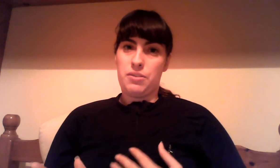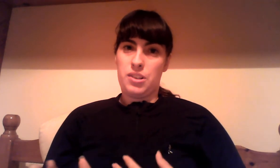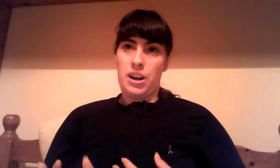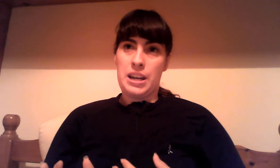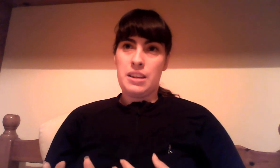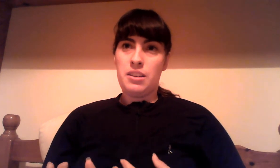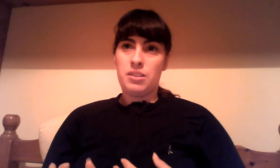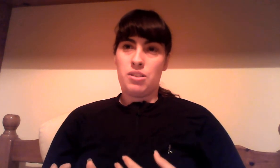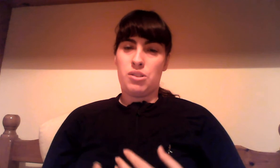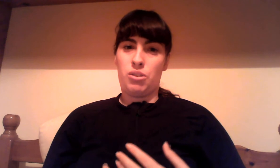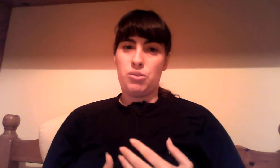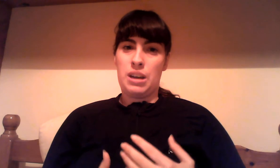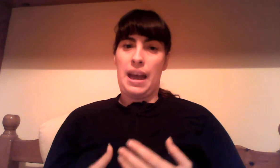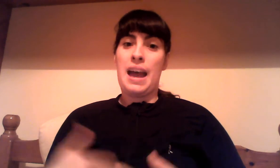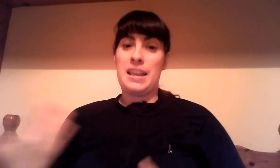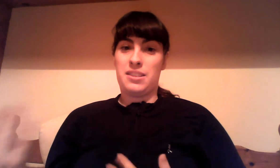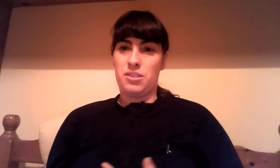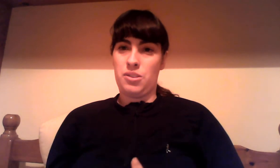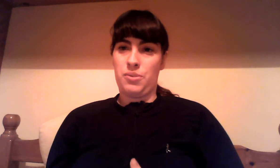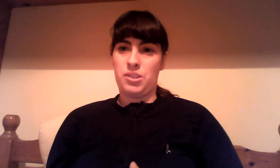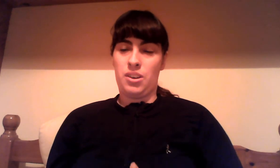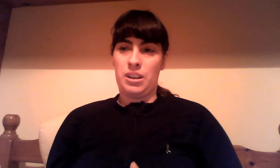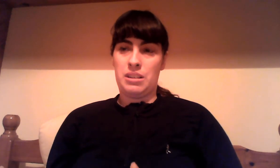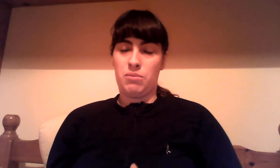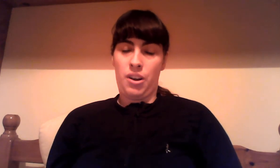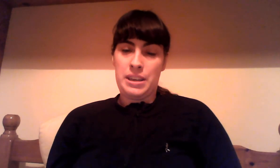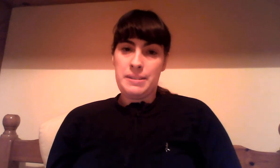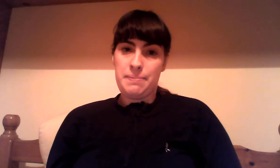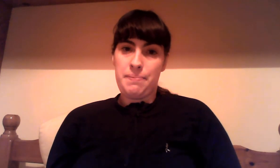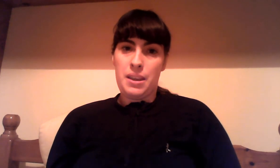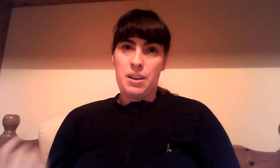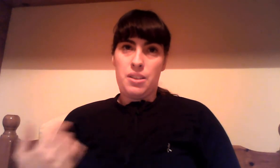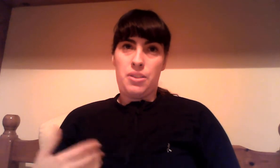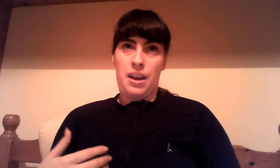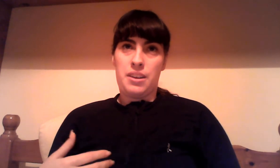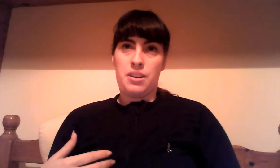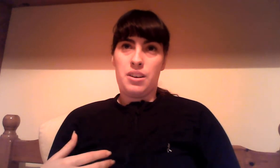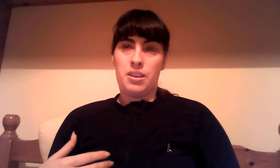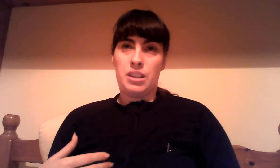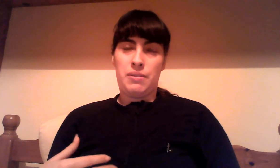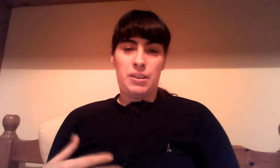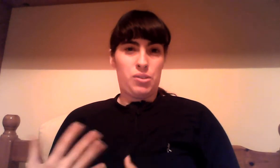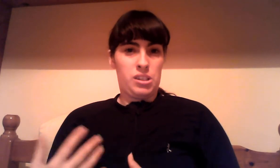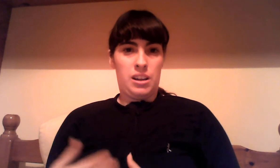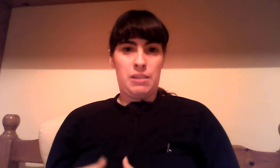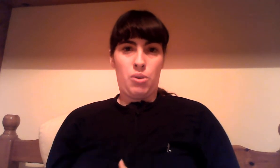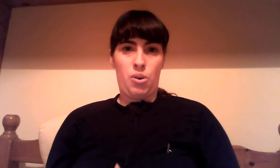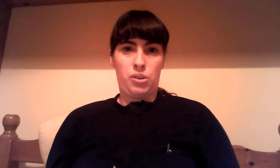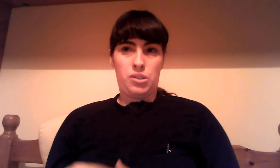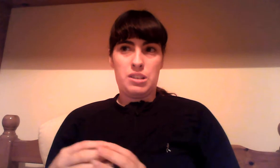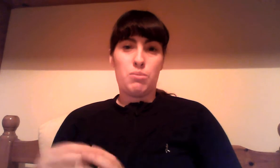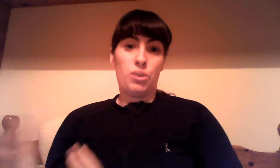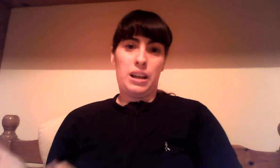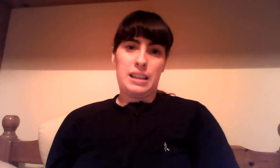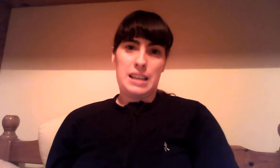signing, so as long as you get the essence of the sign right, then even if you're slightly wrong you're still more likely to have